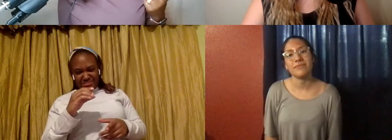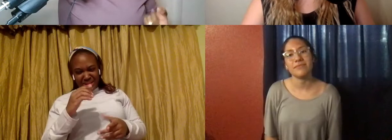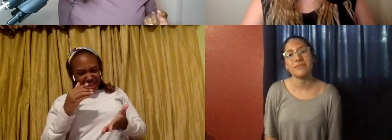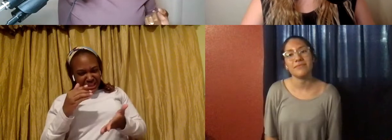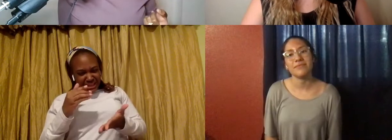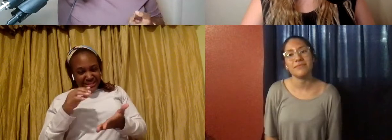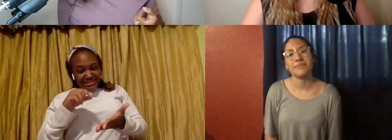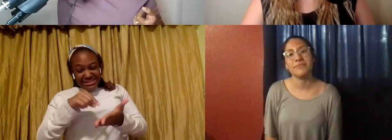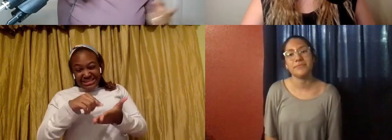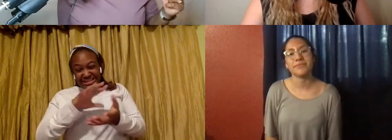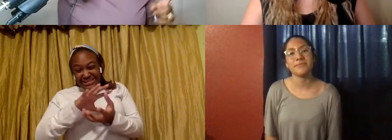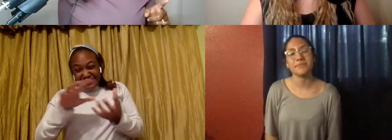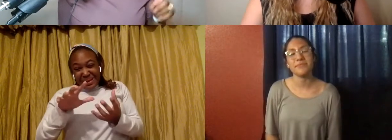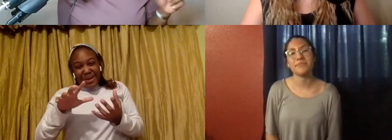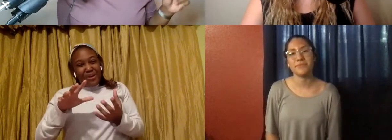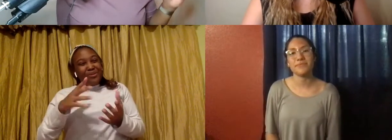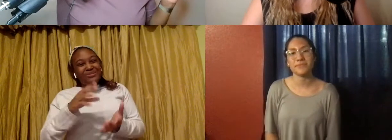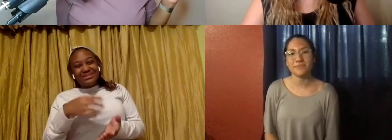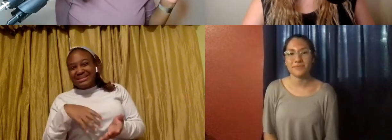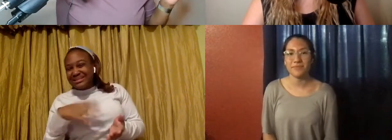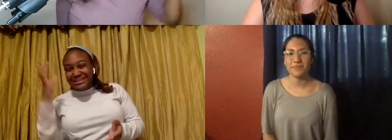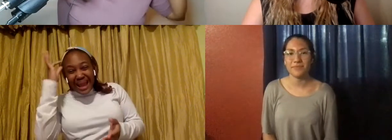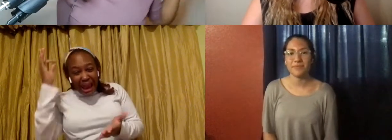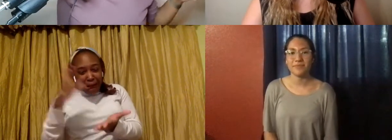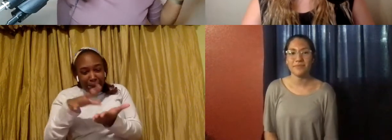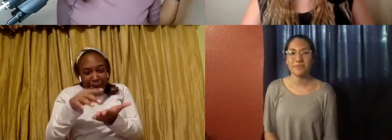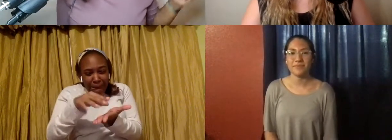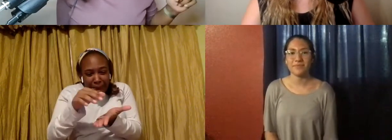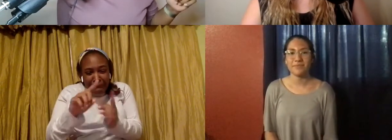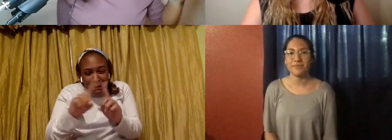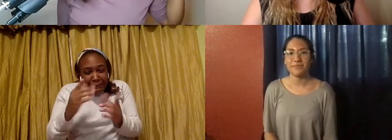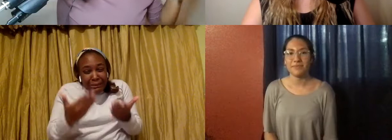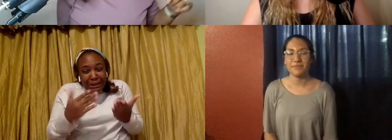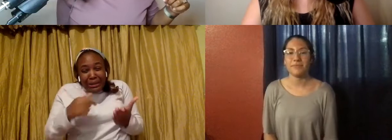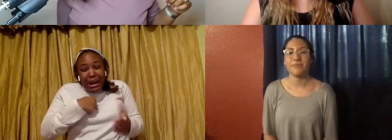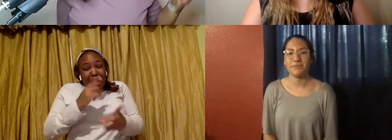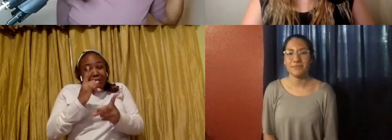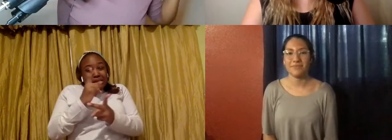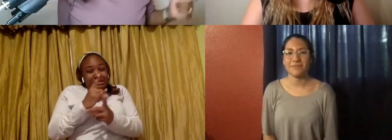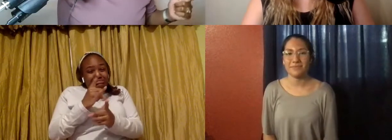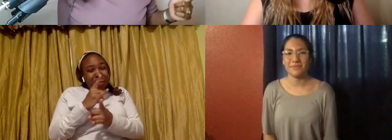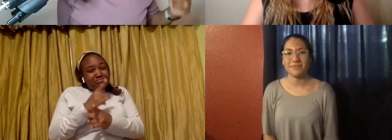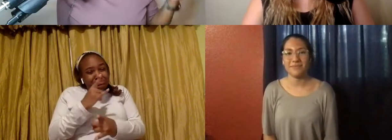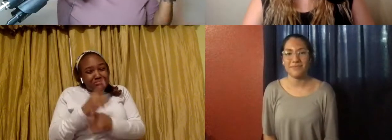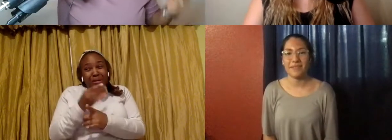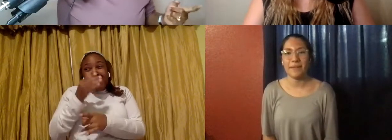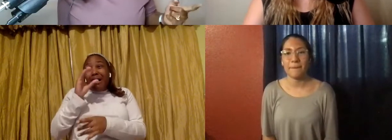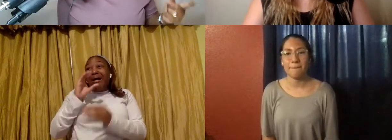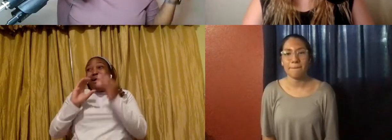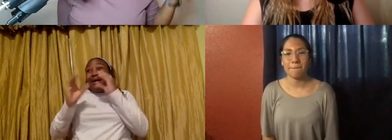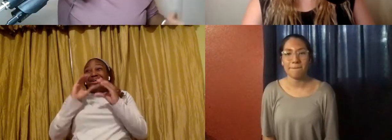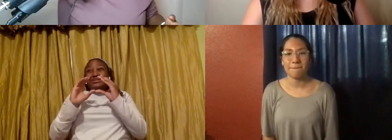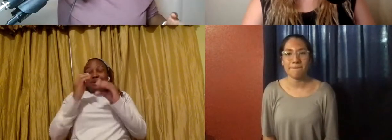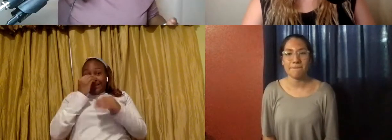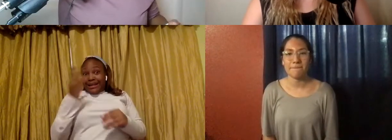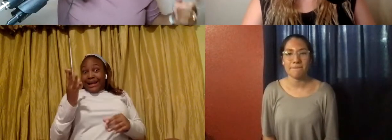more involved. I don't know. Maybe I've been a little bit too like drunk and inebriated before I had like a partner that I actually cared about like